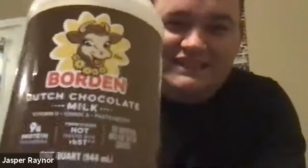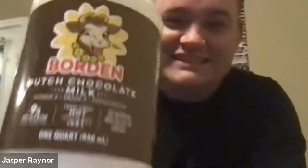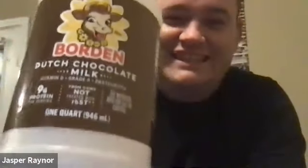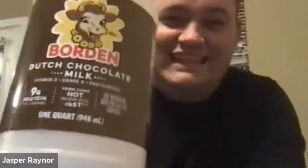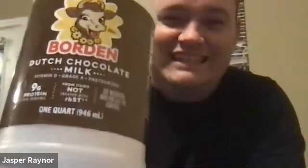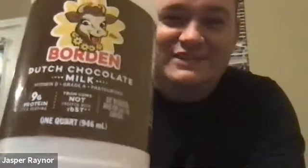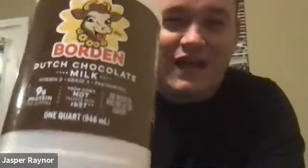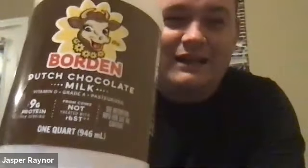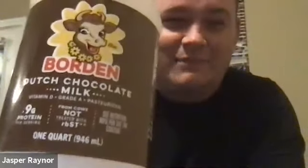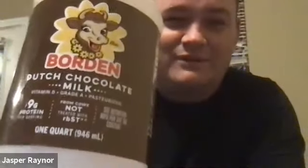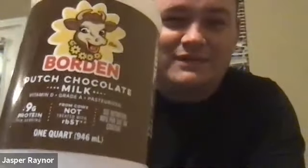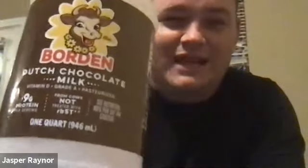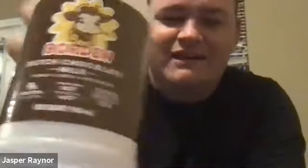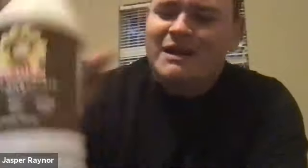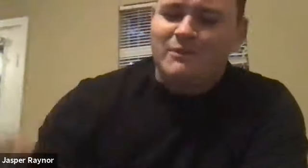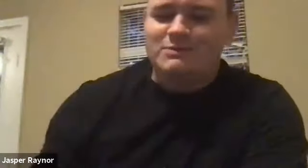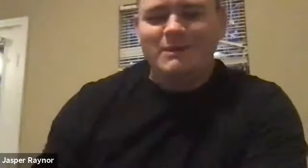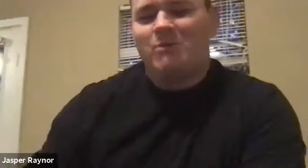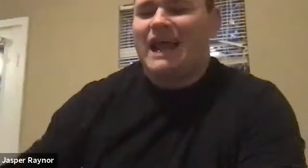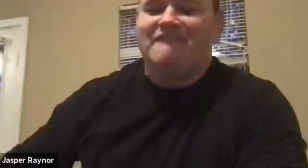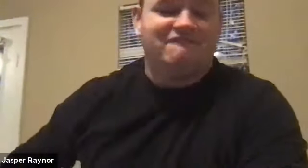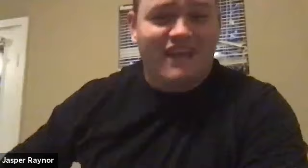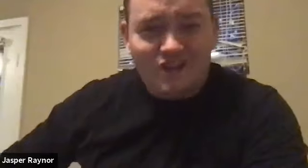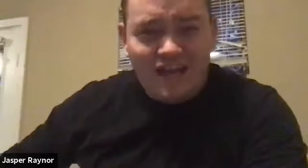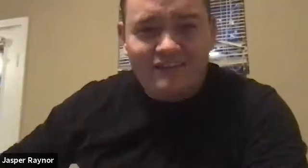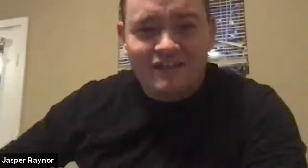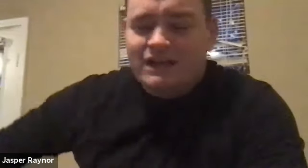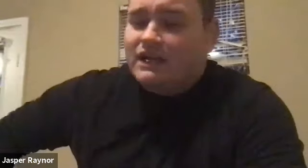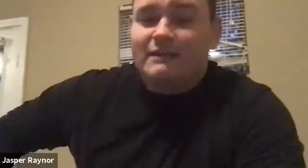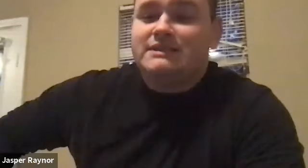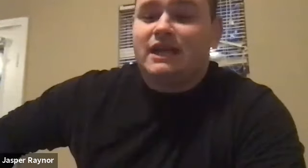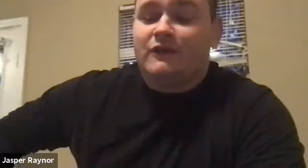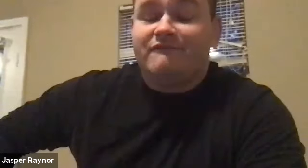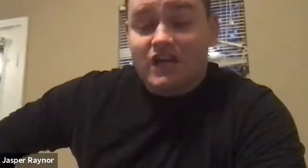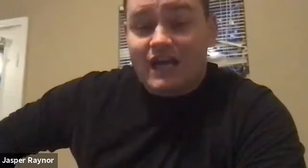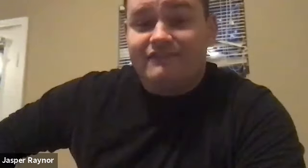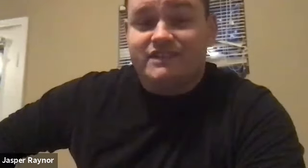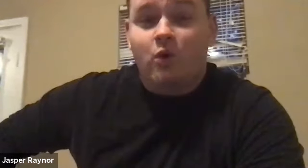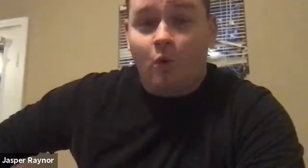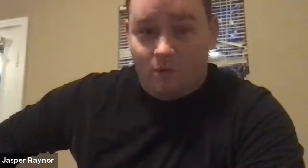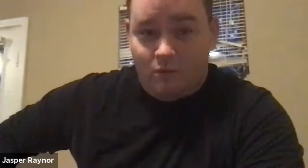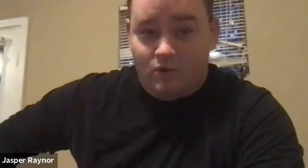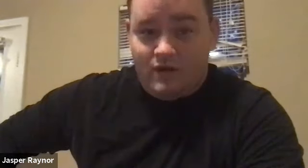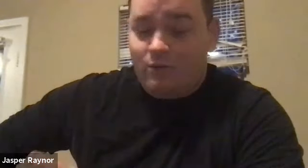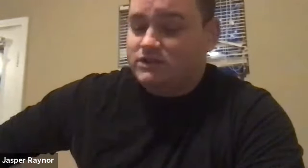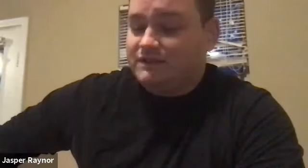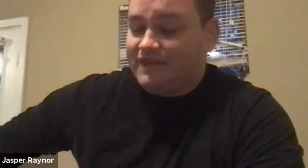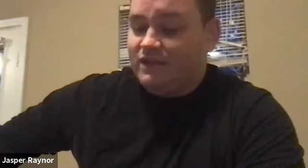is the chocolate milk to have. Most people be like, Fairlife. Let me tell you, Fairlife is horrible. I watched a video about